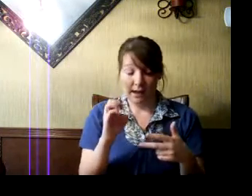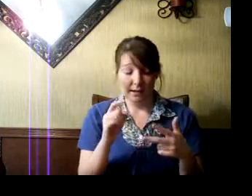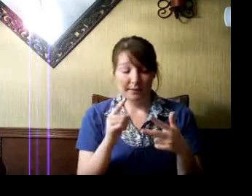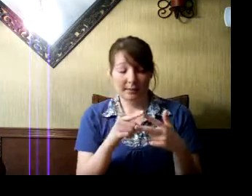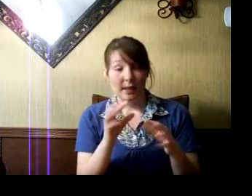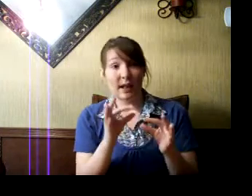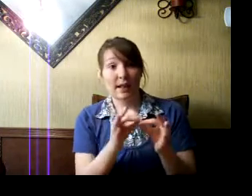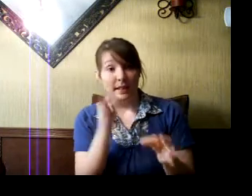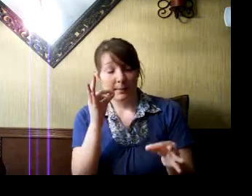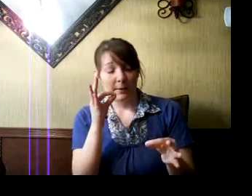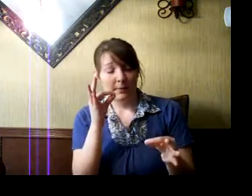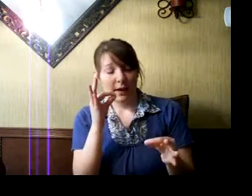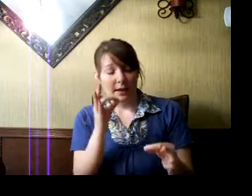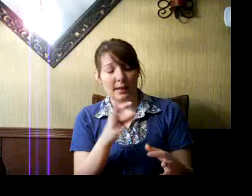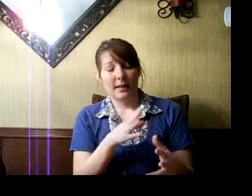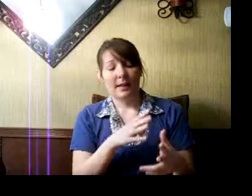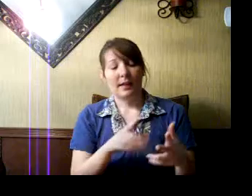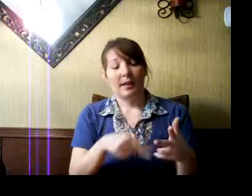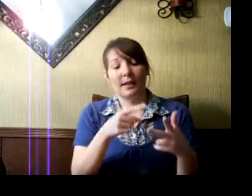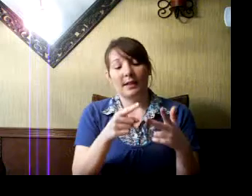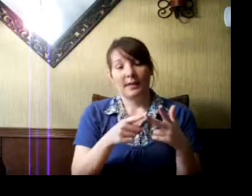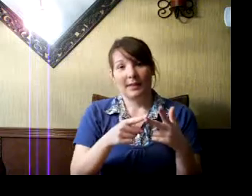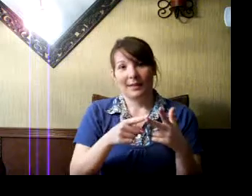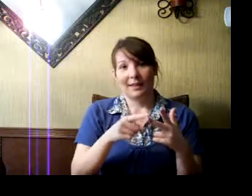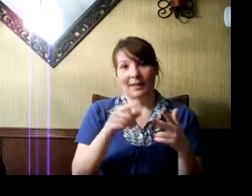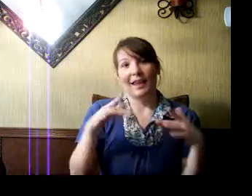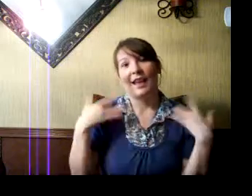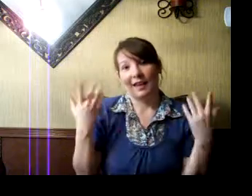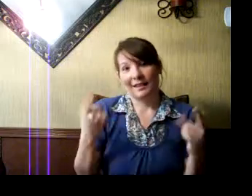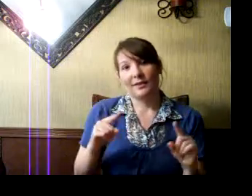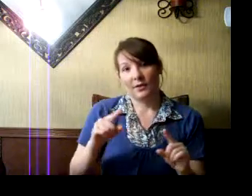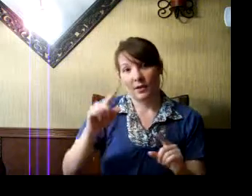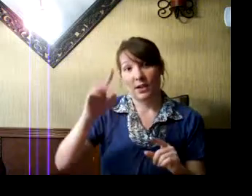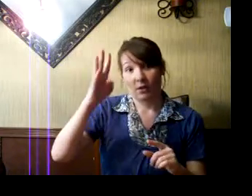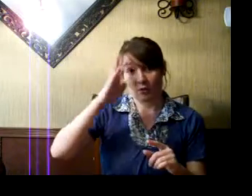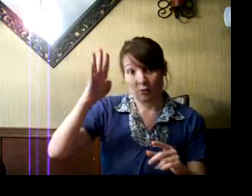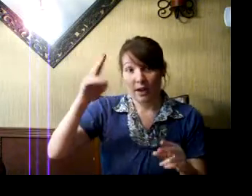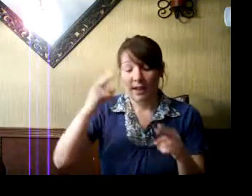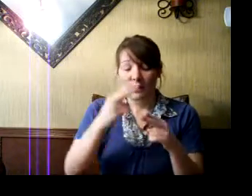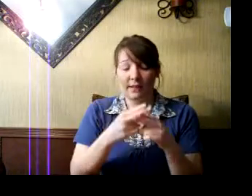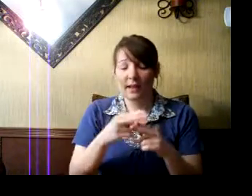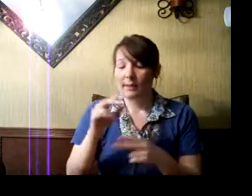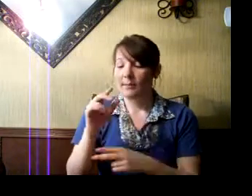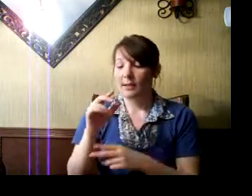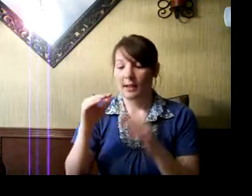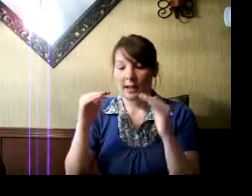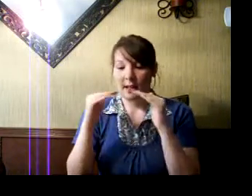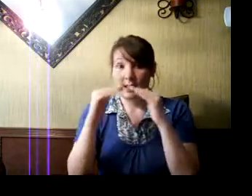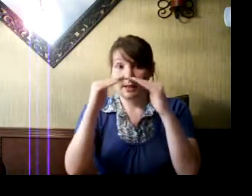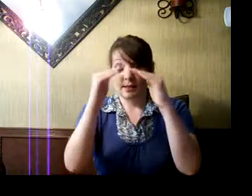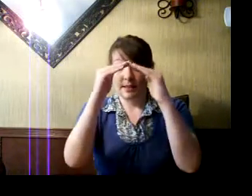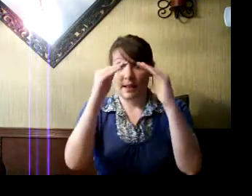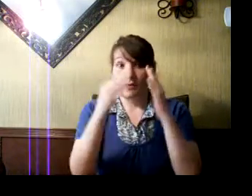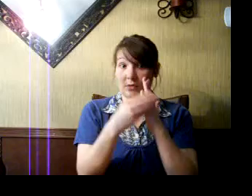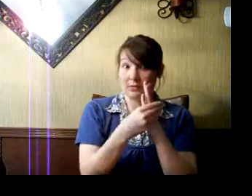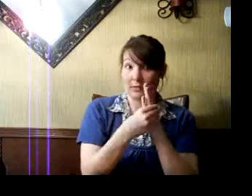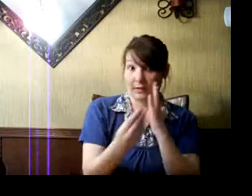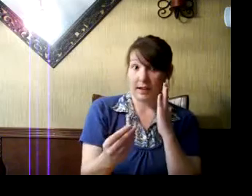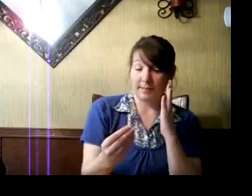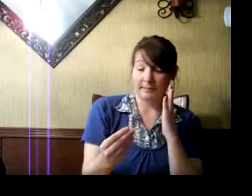guide, which is an activity that reflects our simplified definition, which is connected to this abstraction